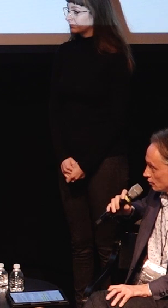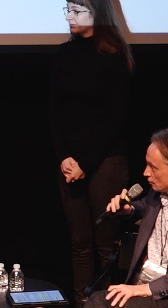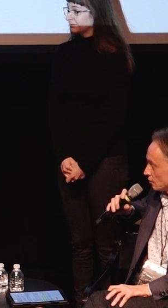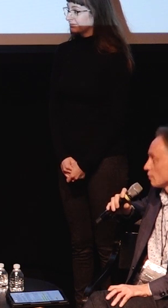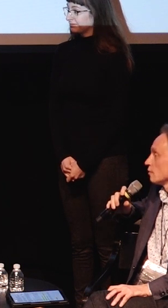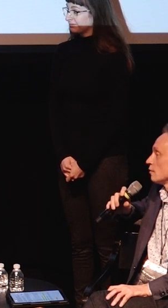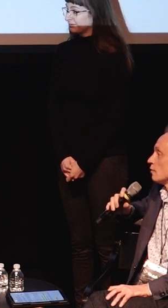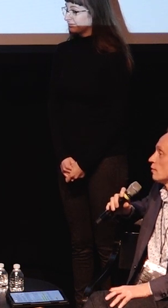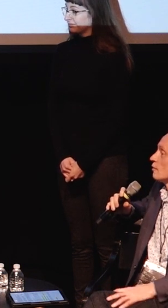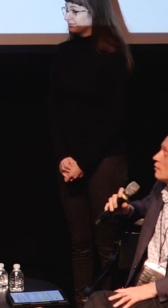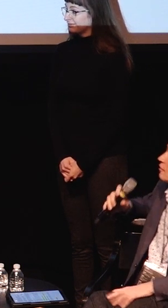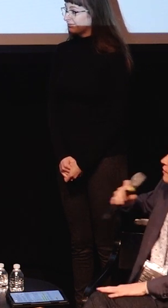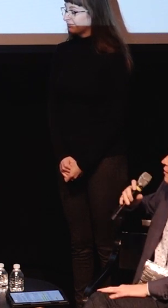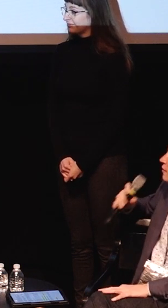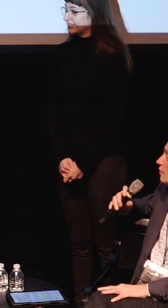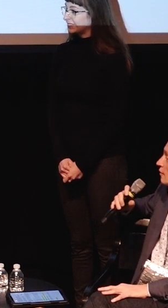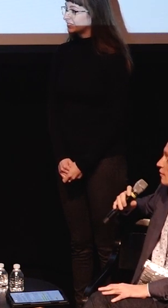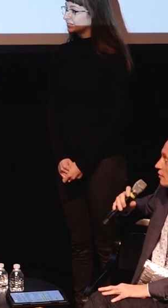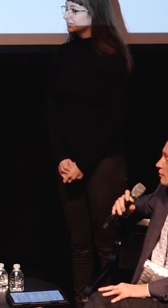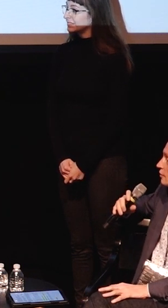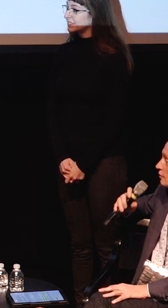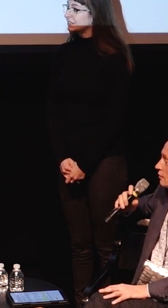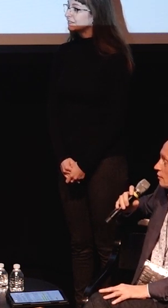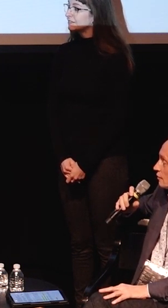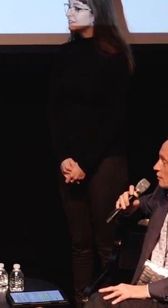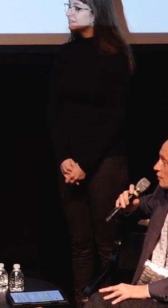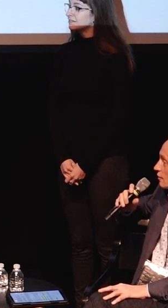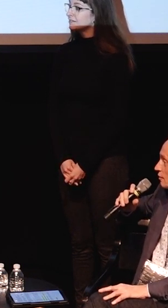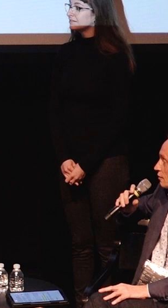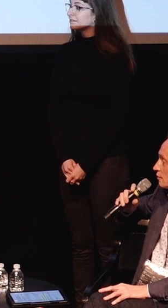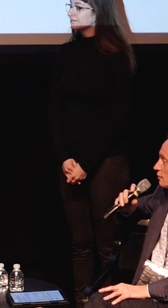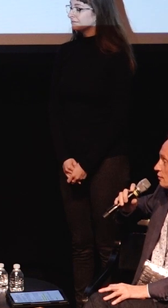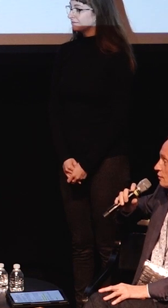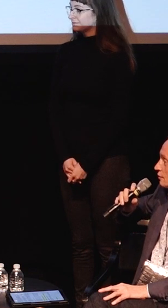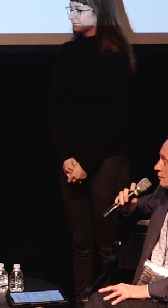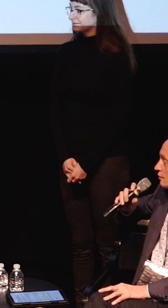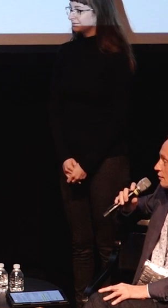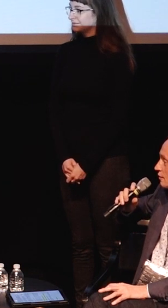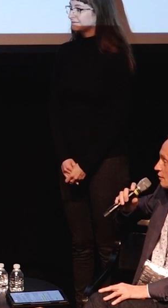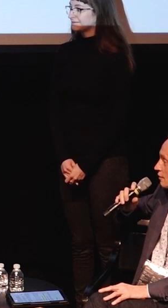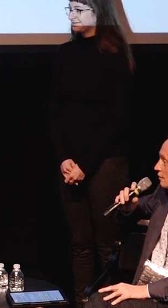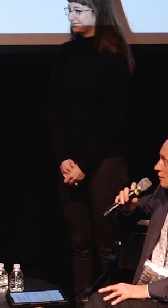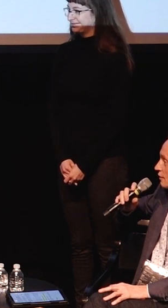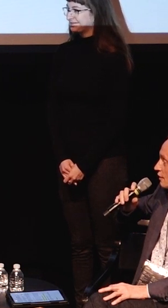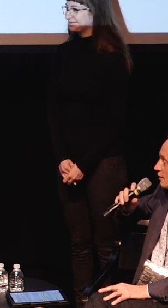the universe was telling us to tell this story. And we were just a medium to bring it to